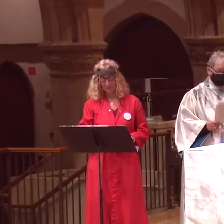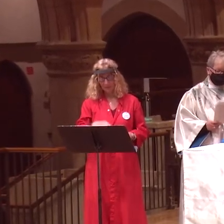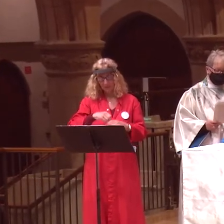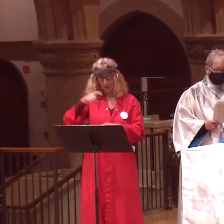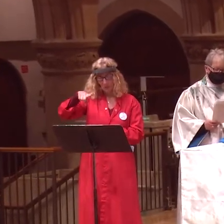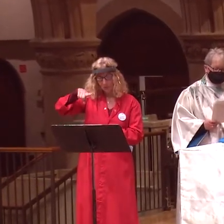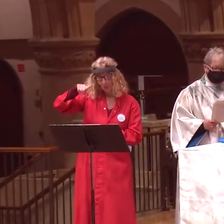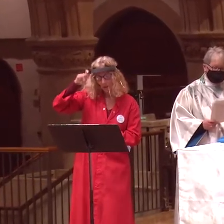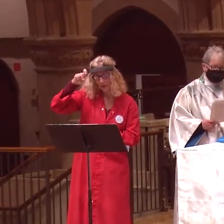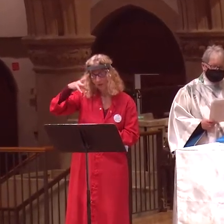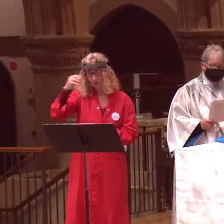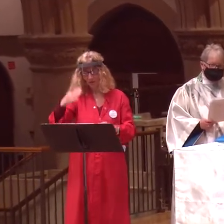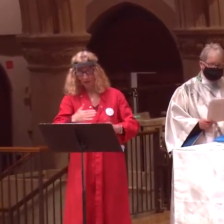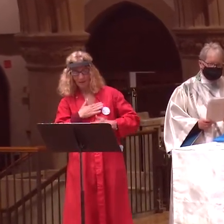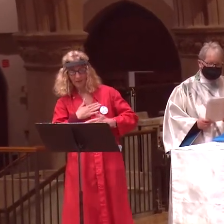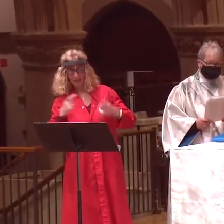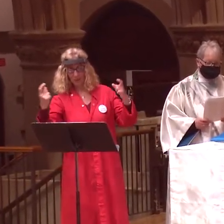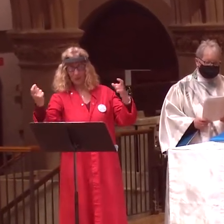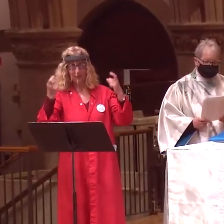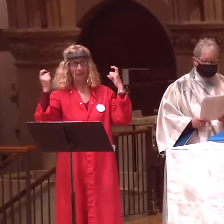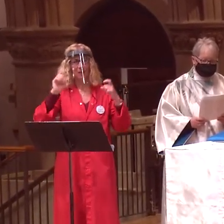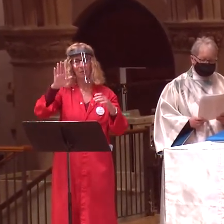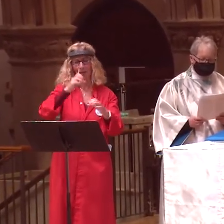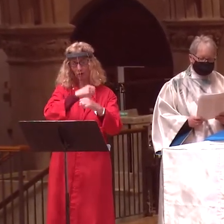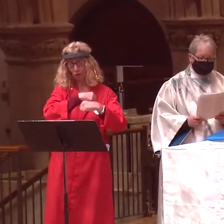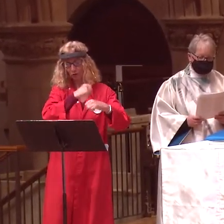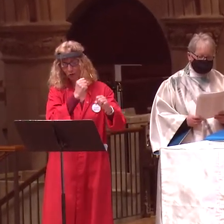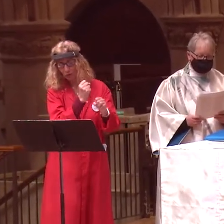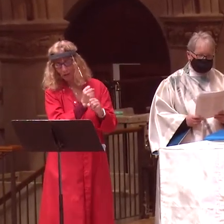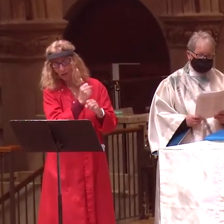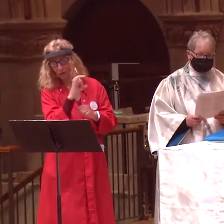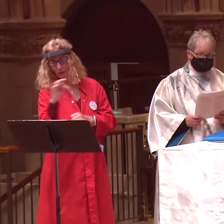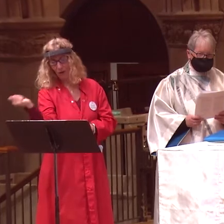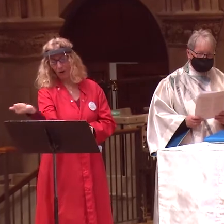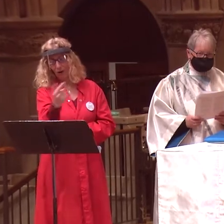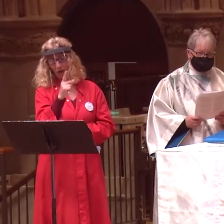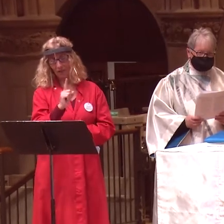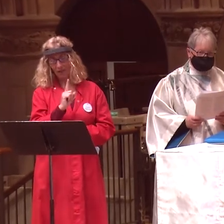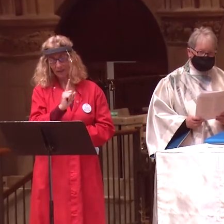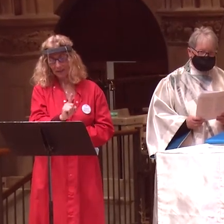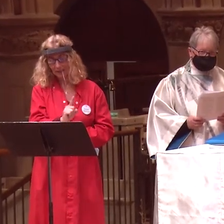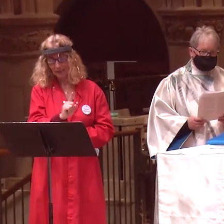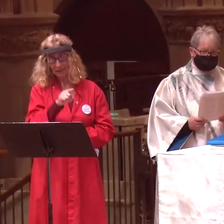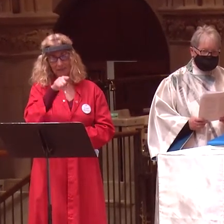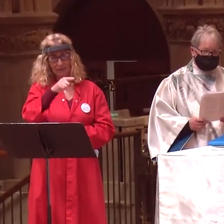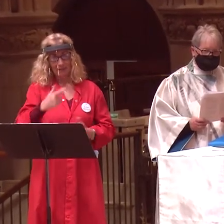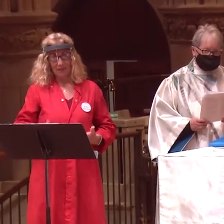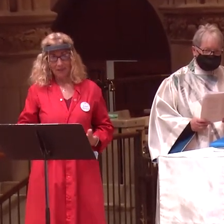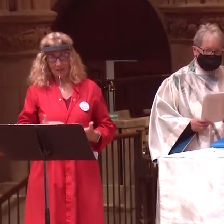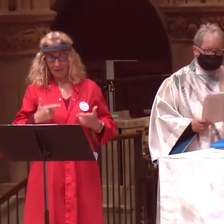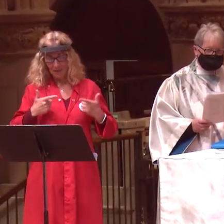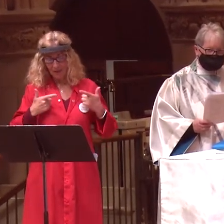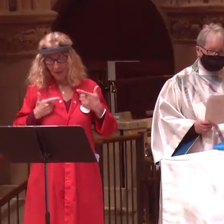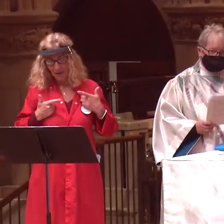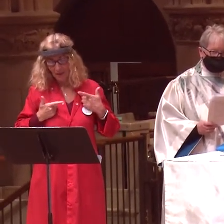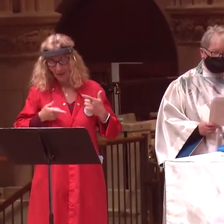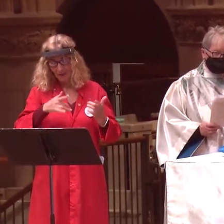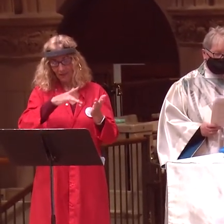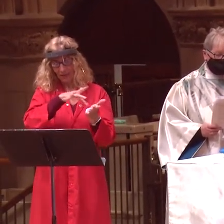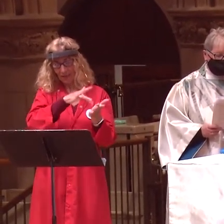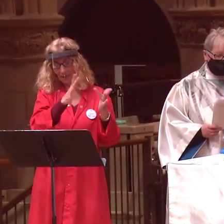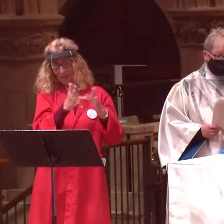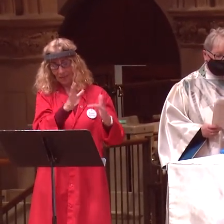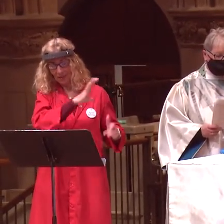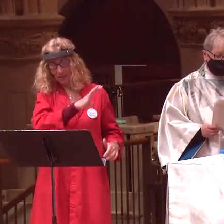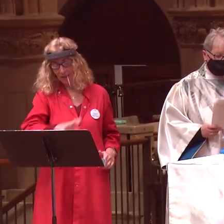maravilla y gratitud celebramos tu creación de todo lo que es, tu encarnación en